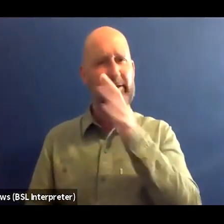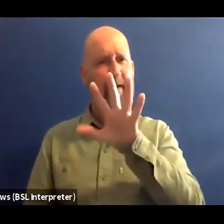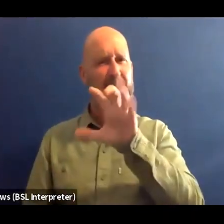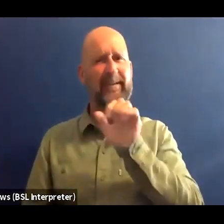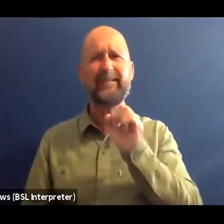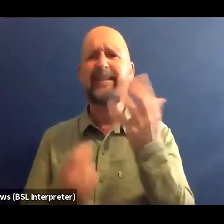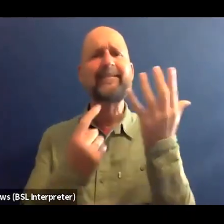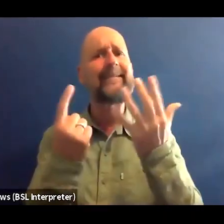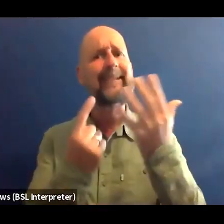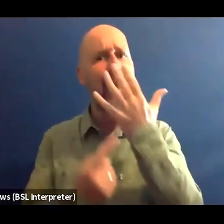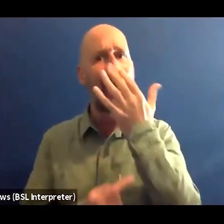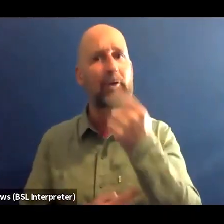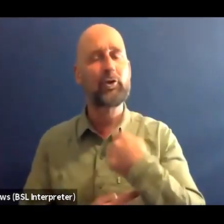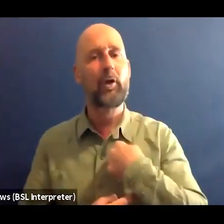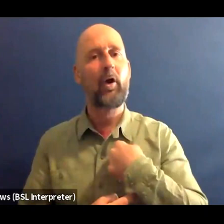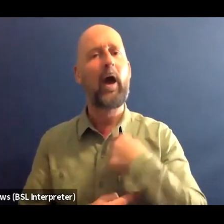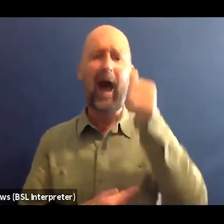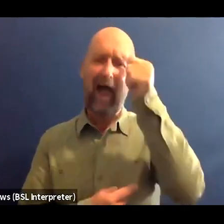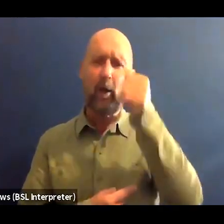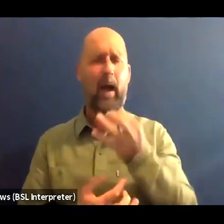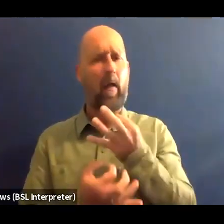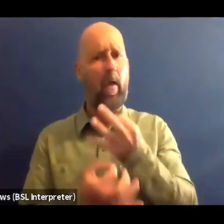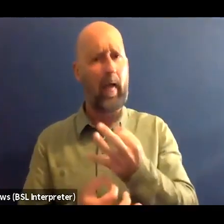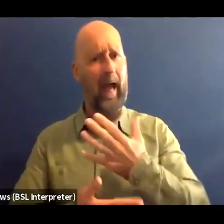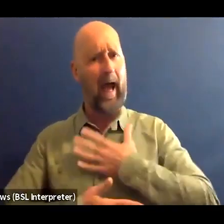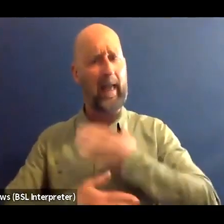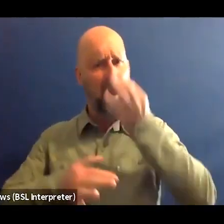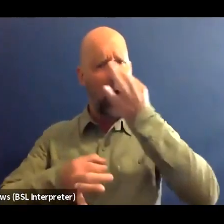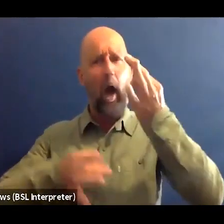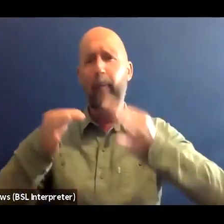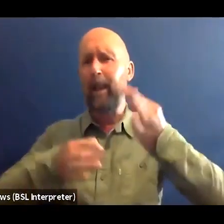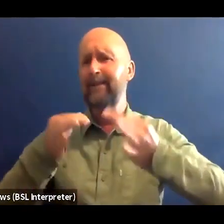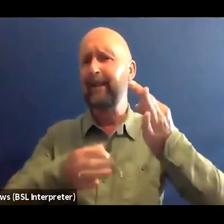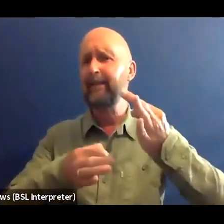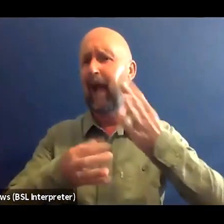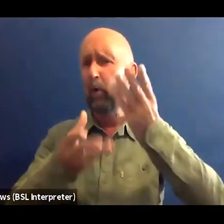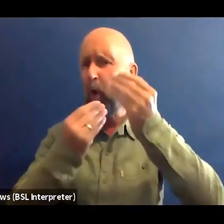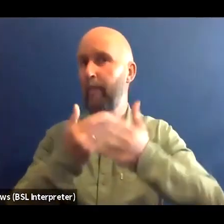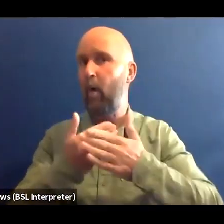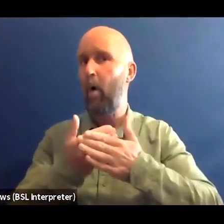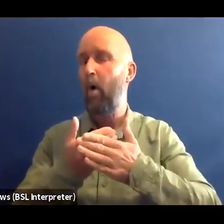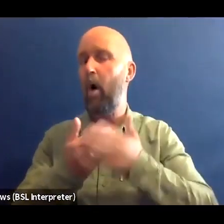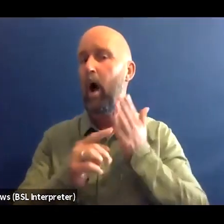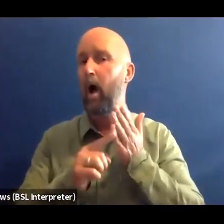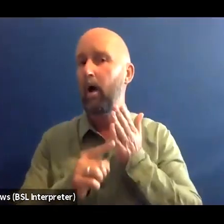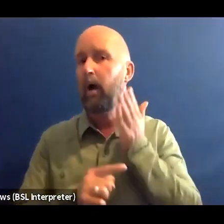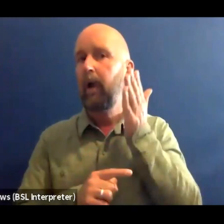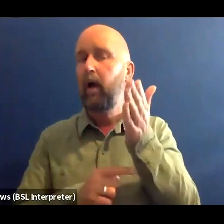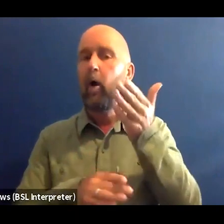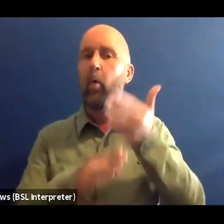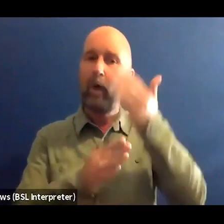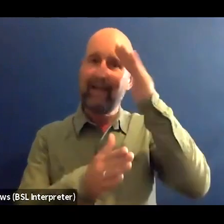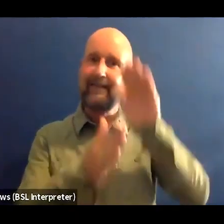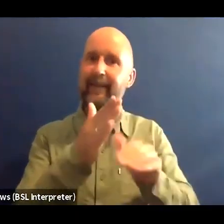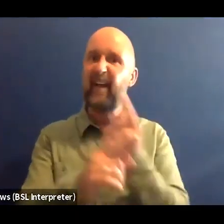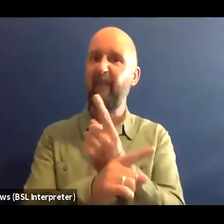16, because I knew I was interested in politics and I kind of wanted to learn more. So I went and did some work experience for about a